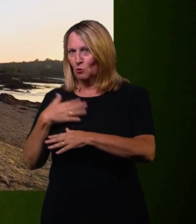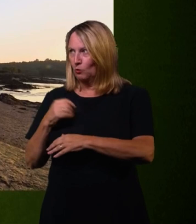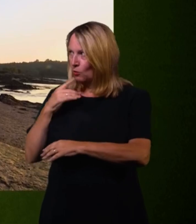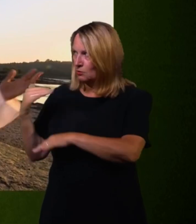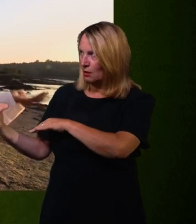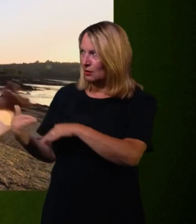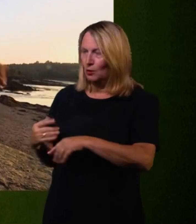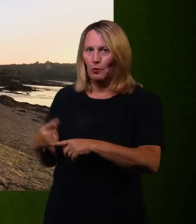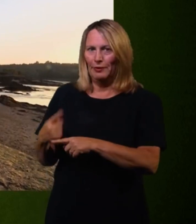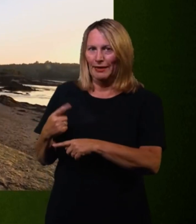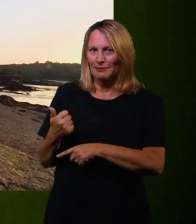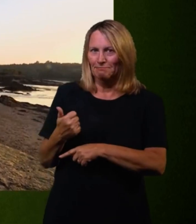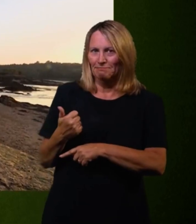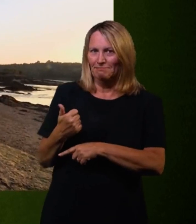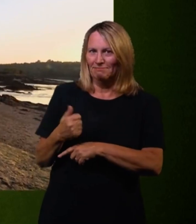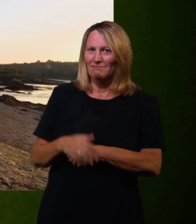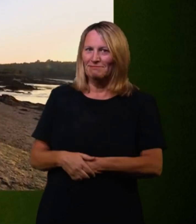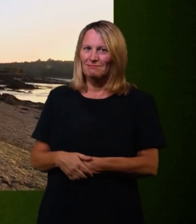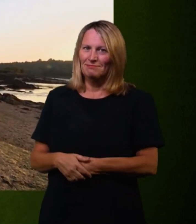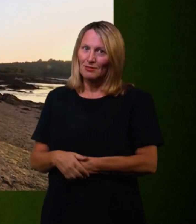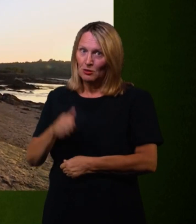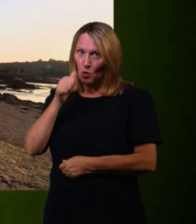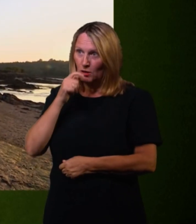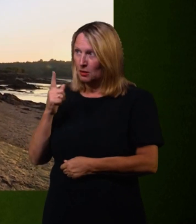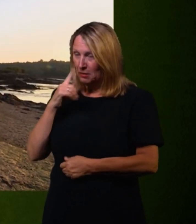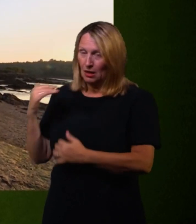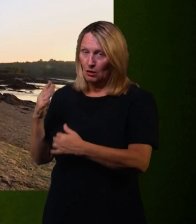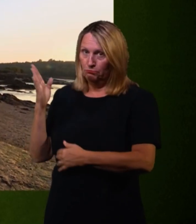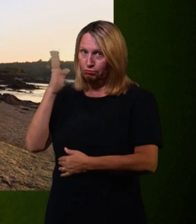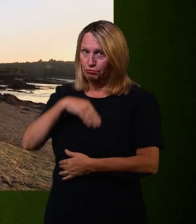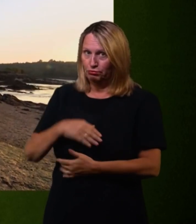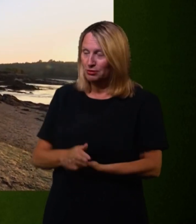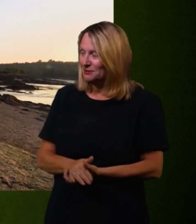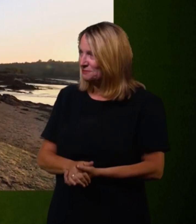not get caught out by the incoming tide, which, as we all know, is pretty fierce.